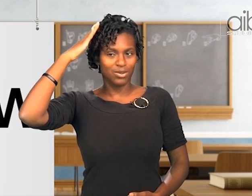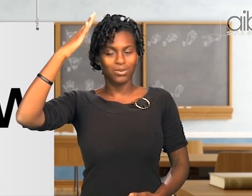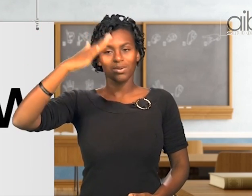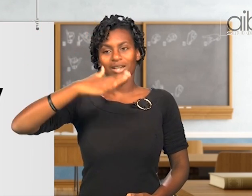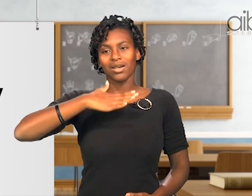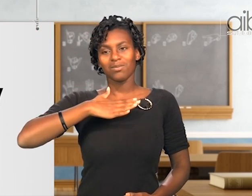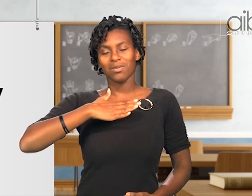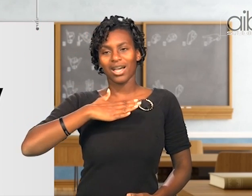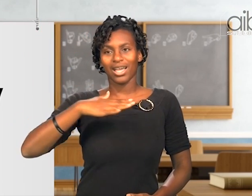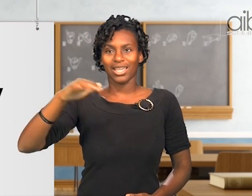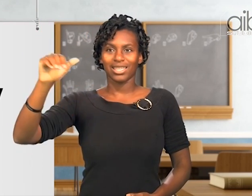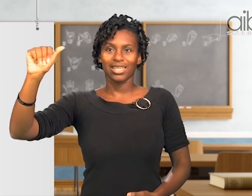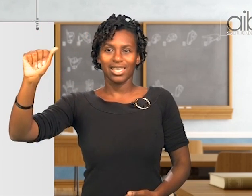know my